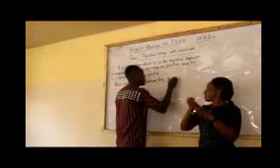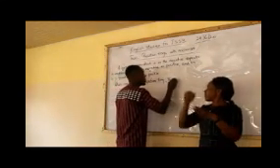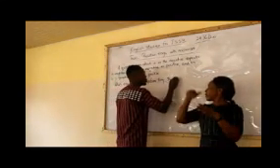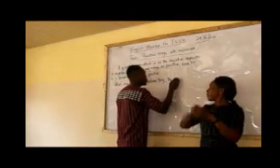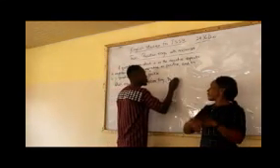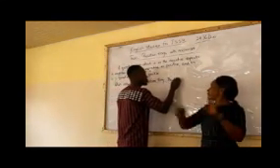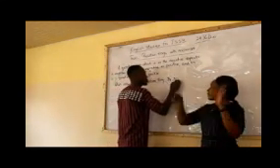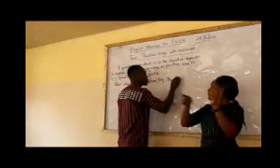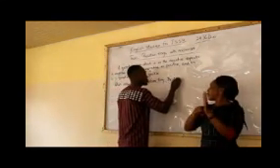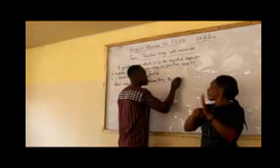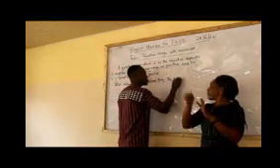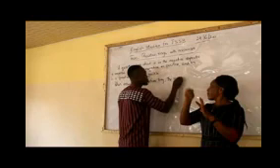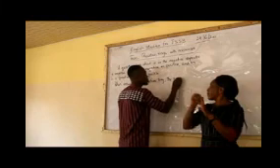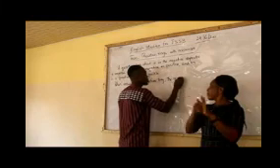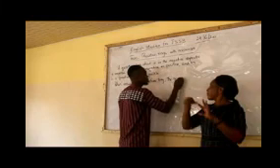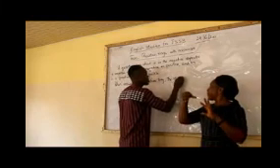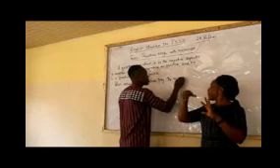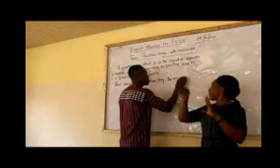the response